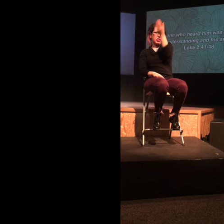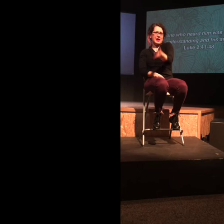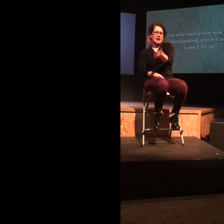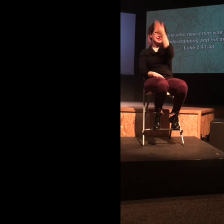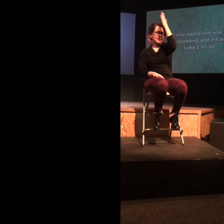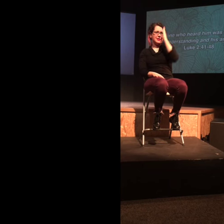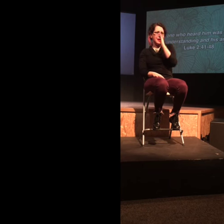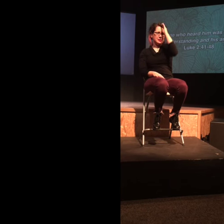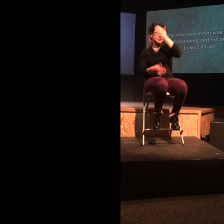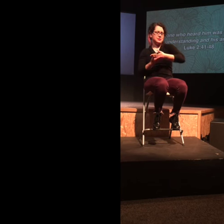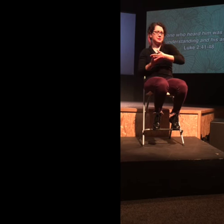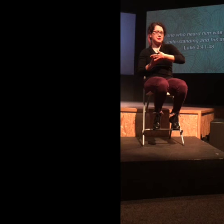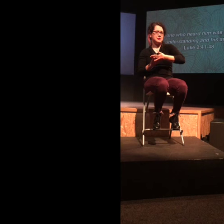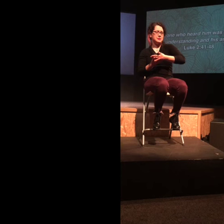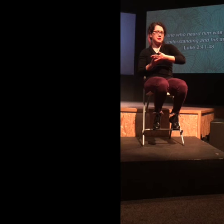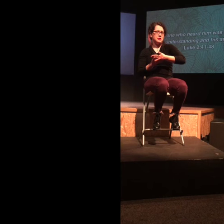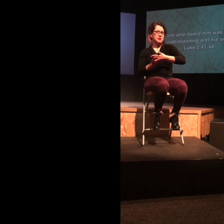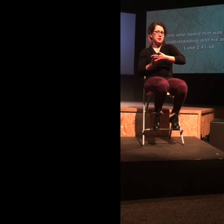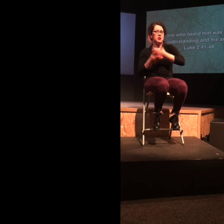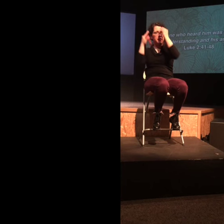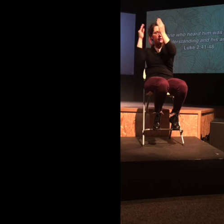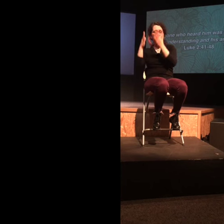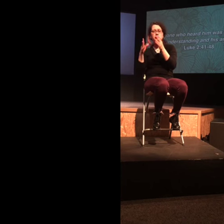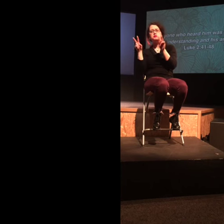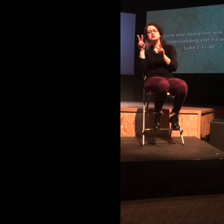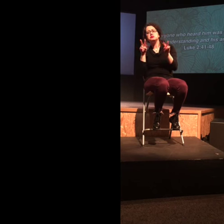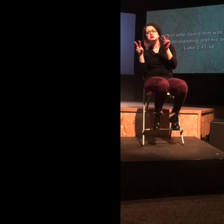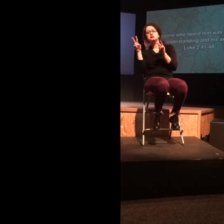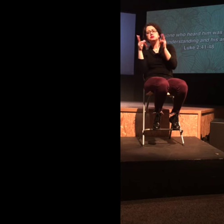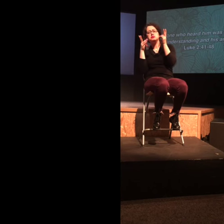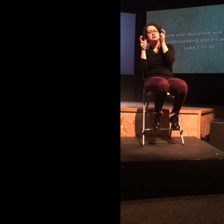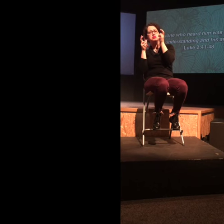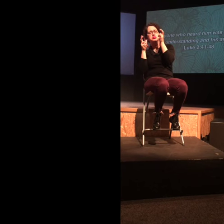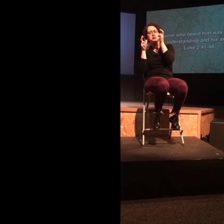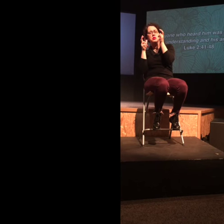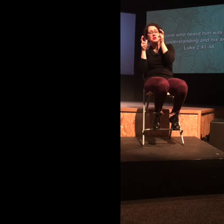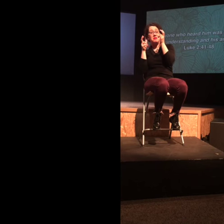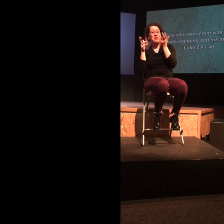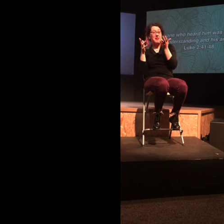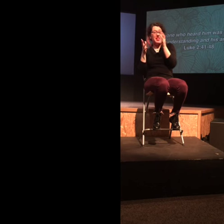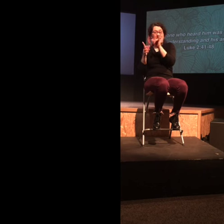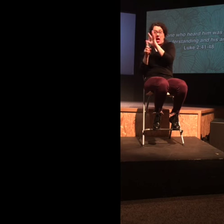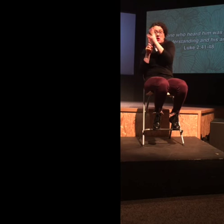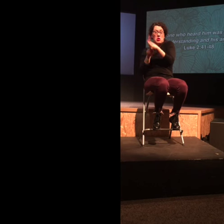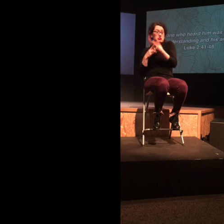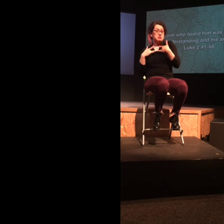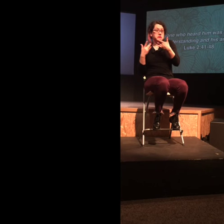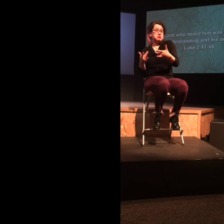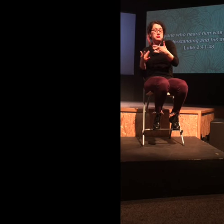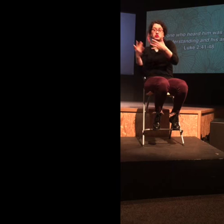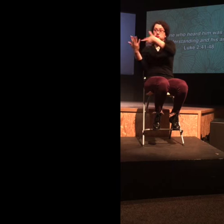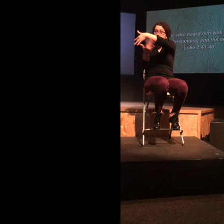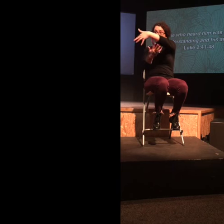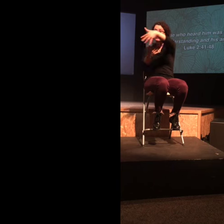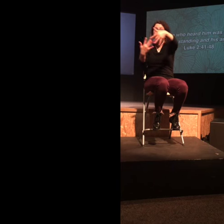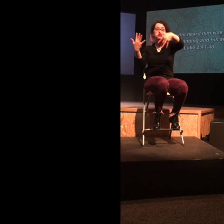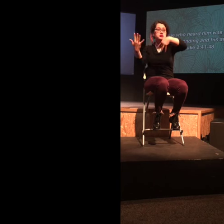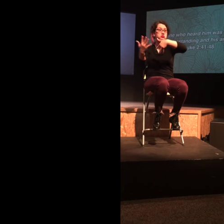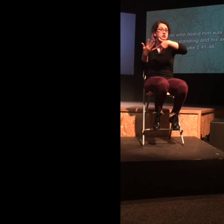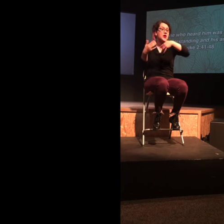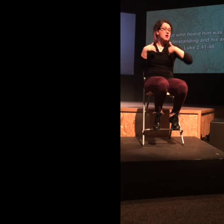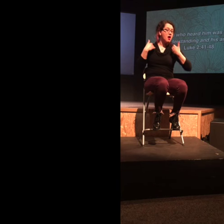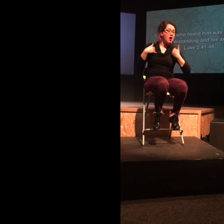just means that part of their culture, part of the context is that they would just be in relationship with each